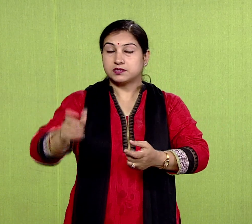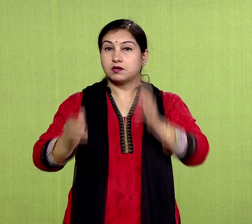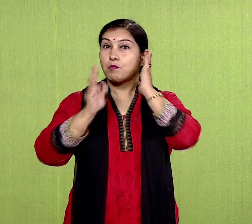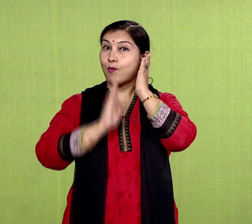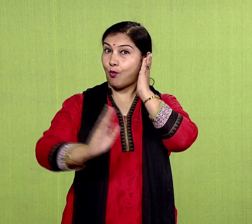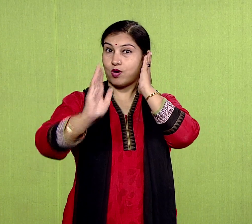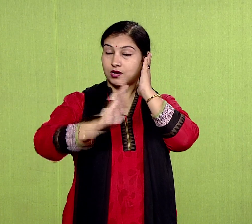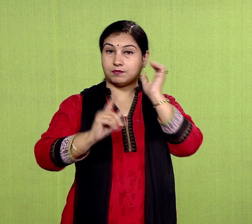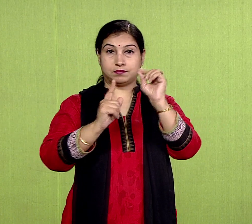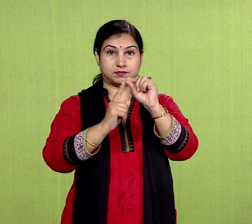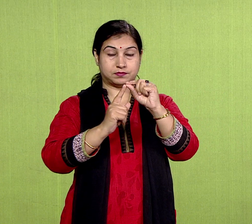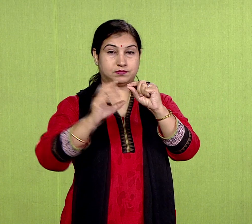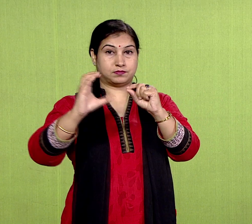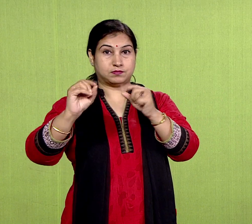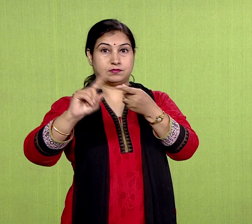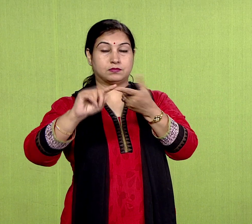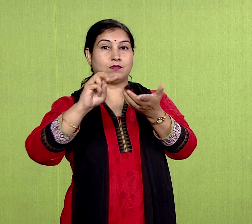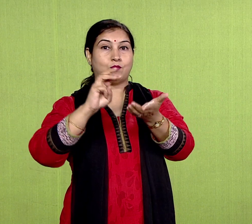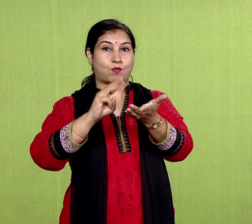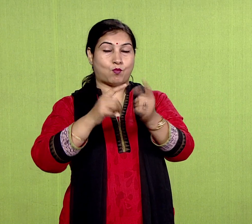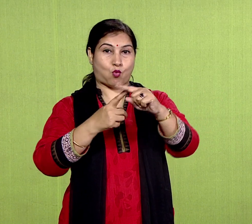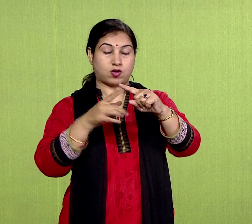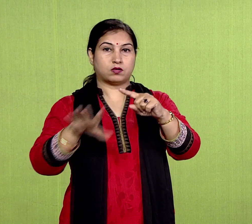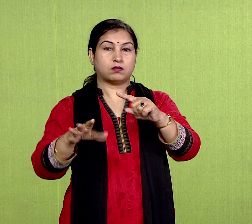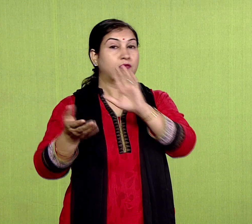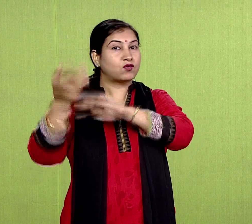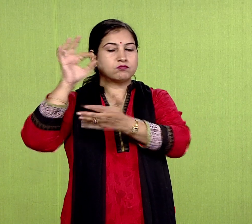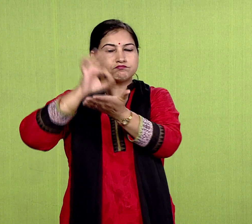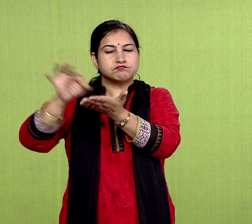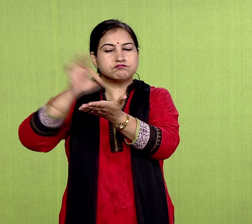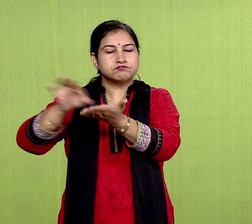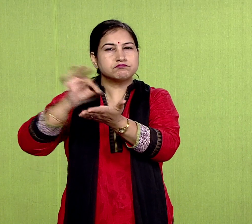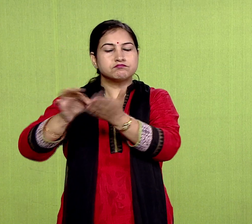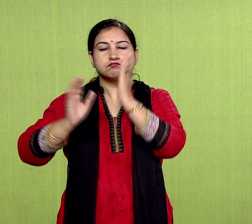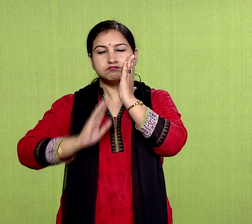Harisena has written poem in his praise,